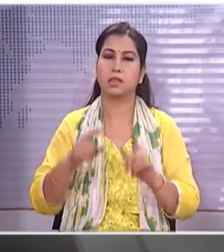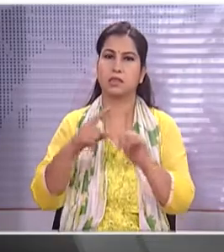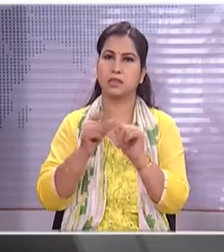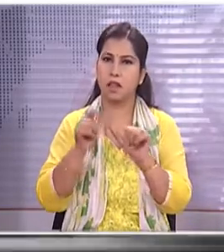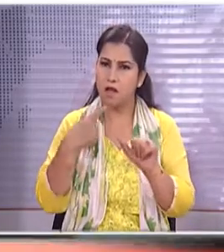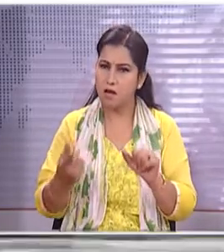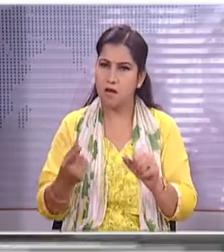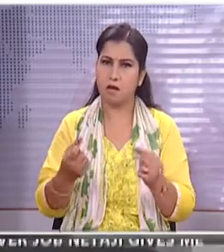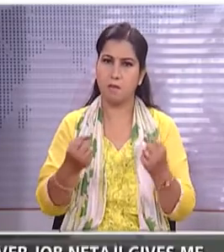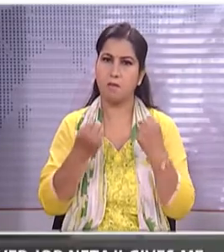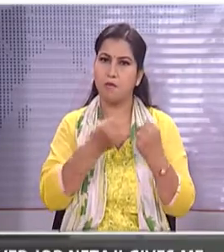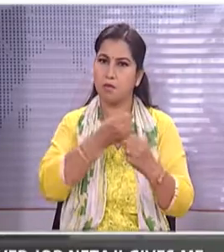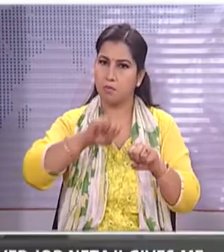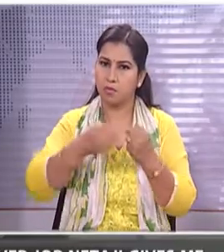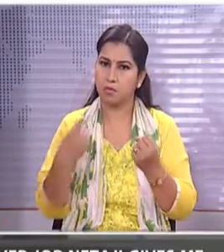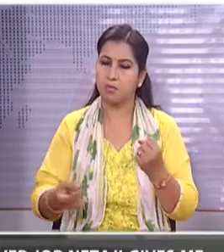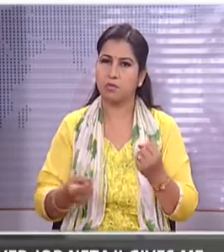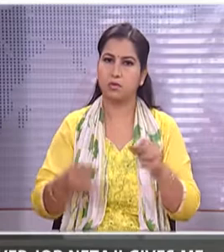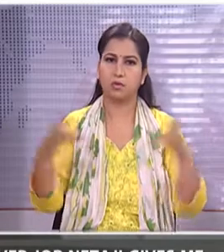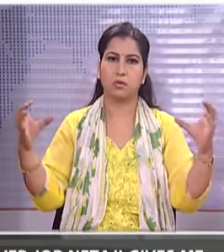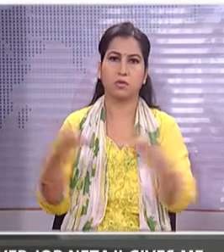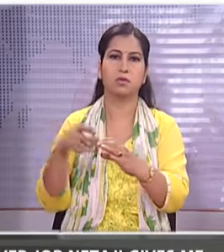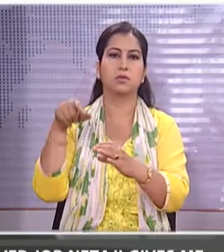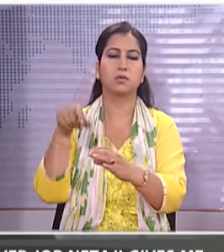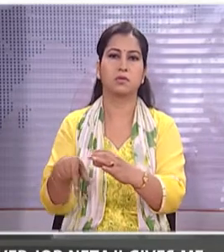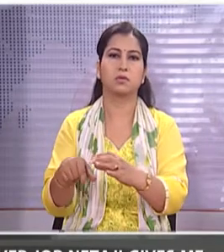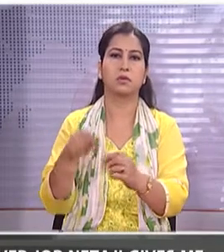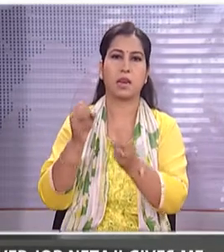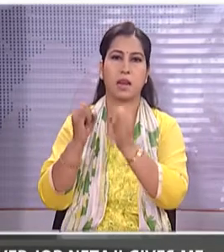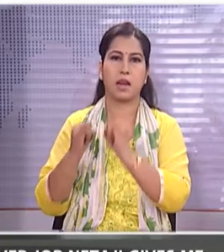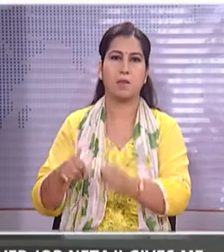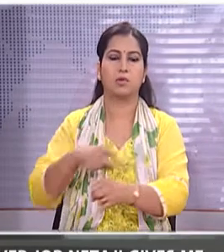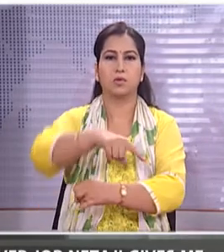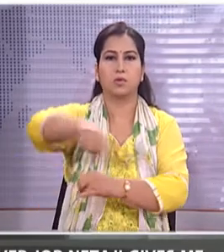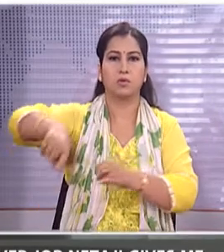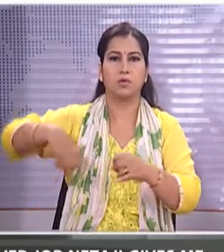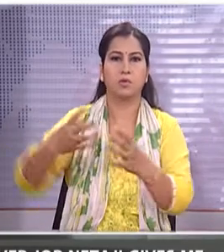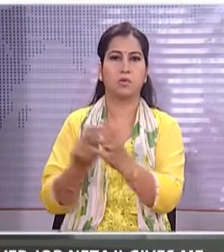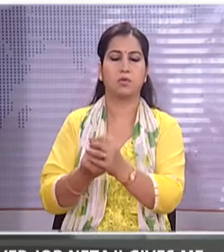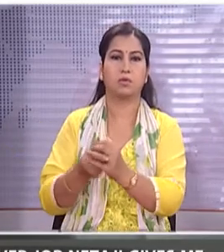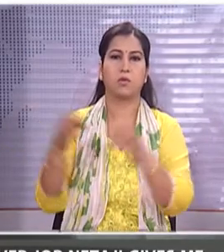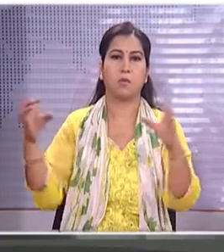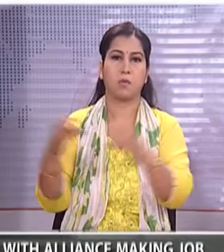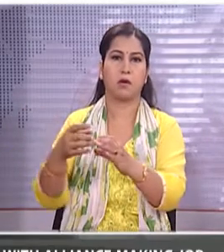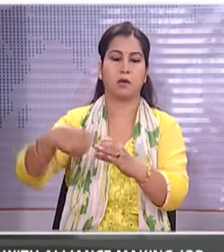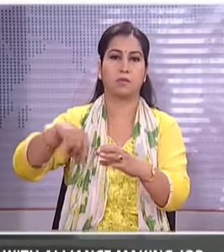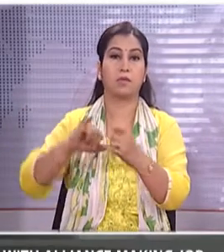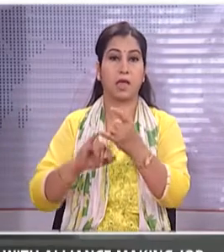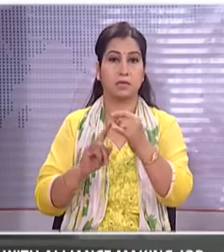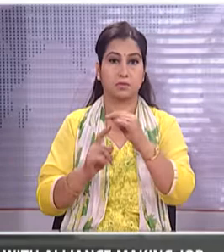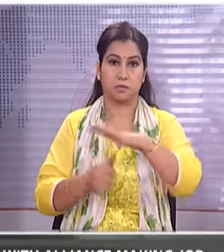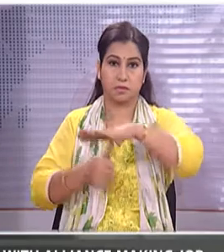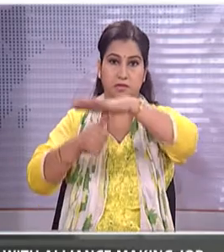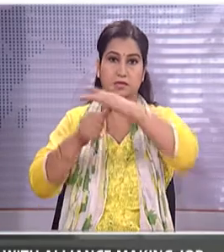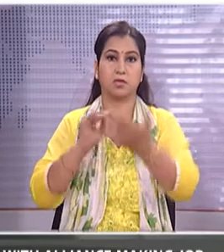power broker, hoping to keep his flock together and contain damage caused by factionalism within his party. SP